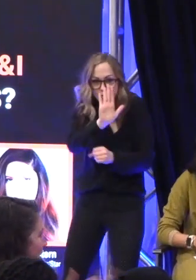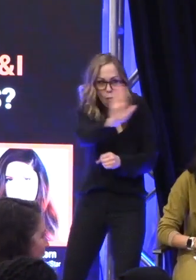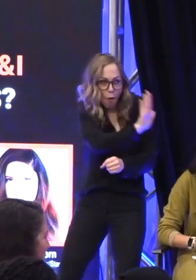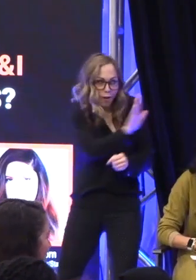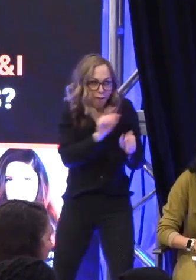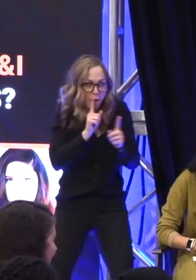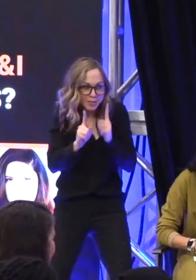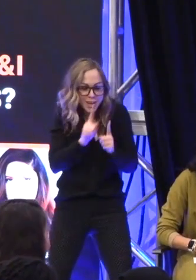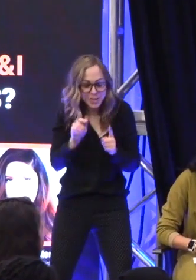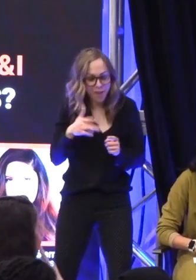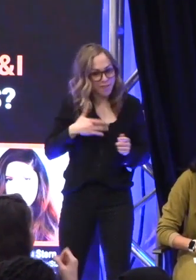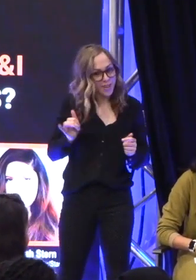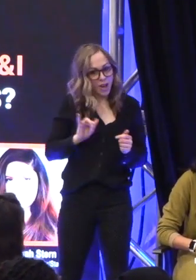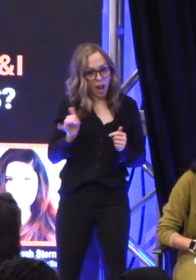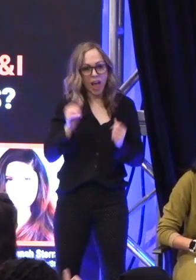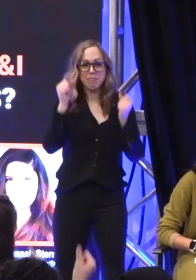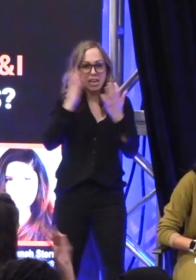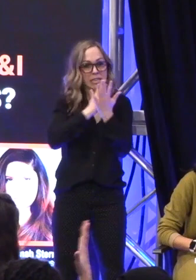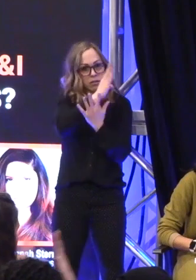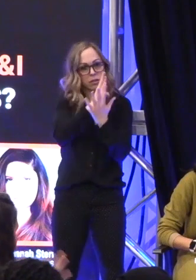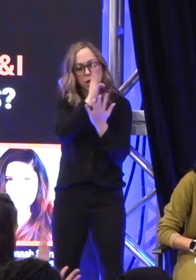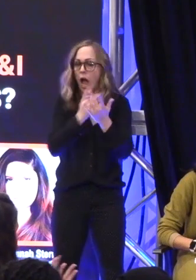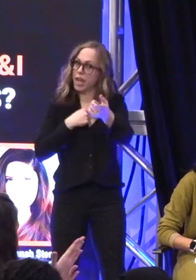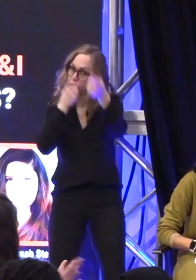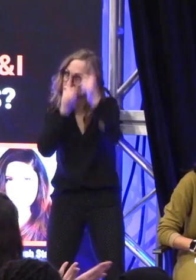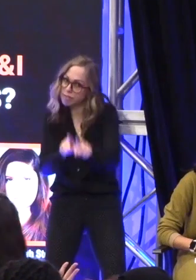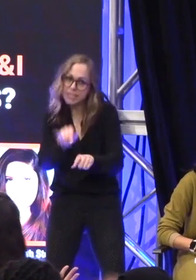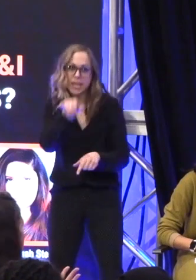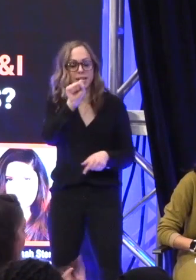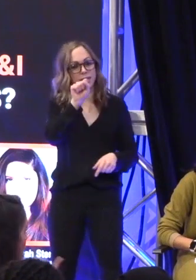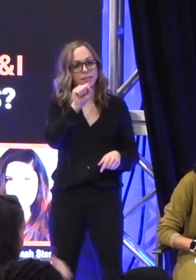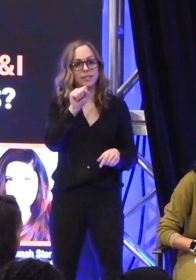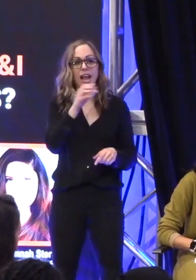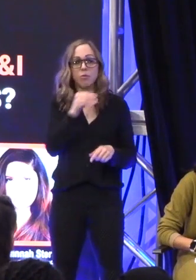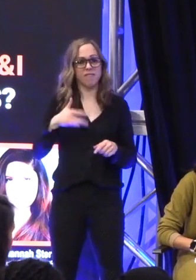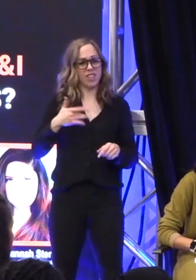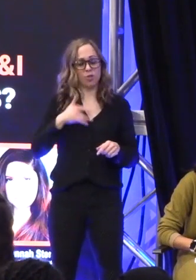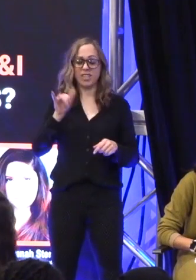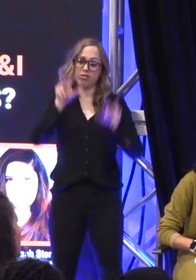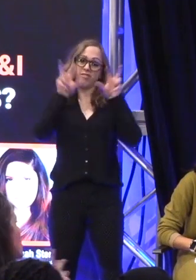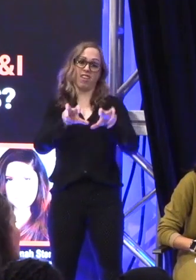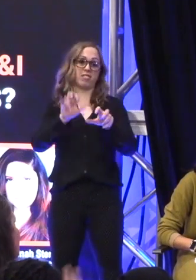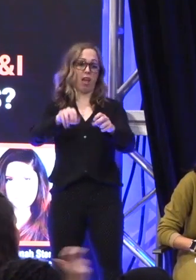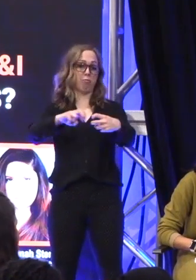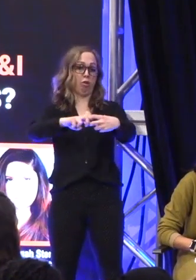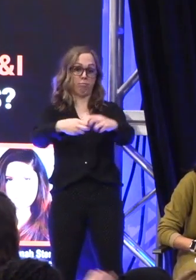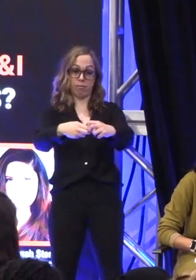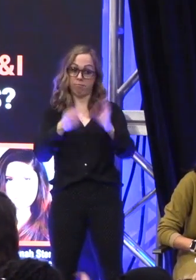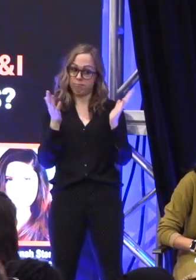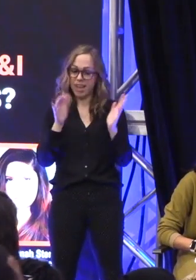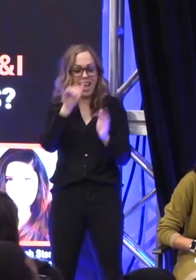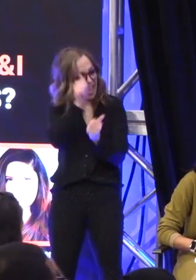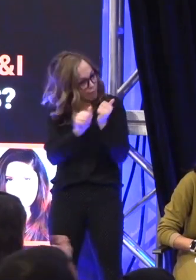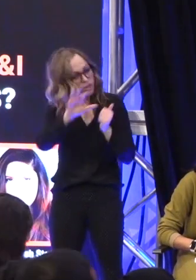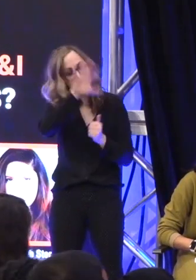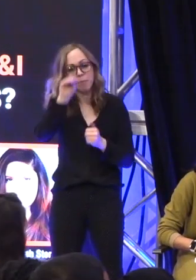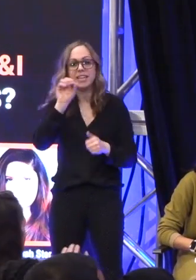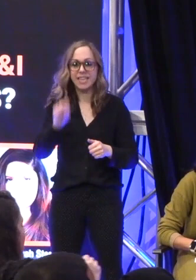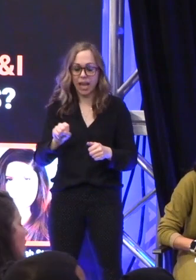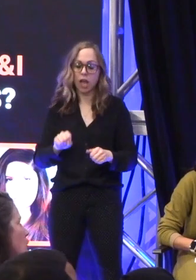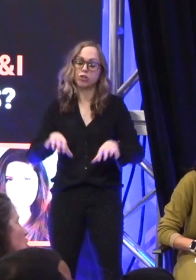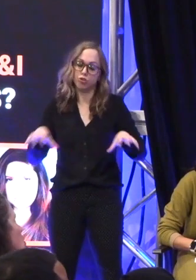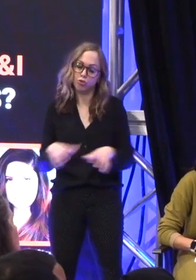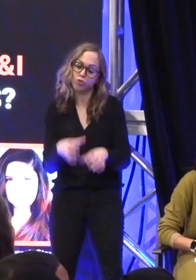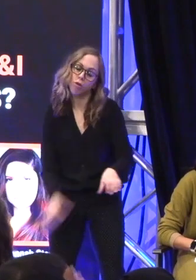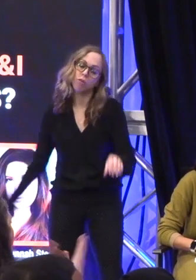because I feel like it is a multifaceted, and I totally agree with you. I feel like we need to really invest in the problem, and I think every company could do a whole lot